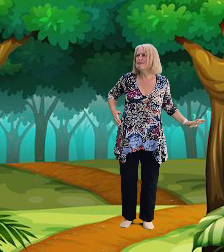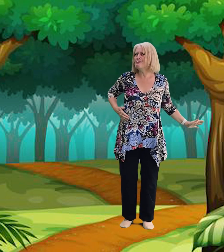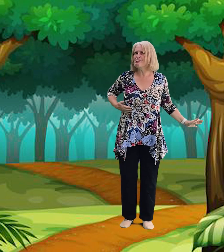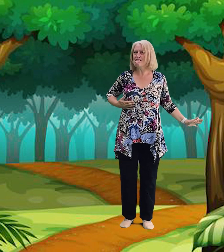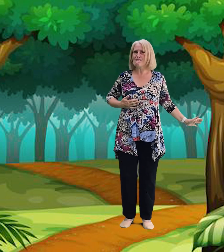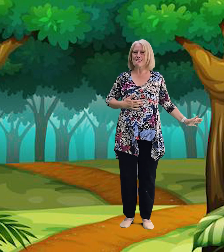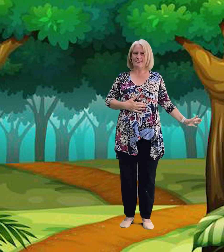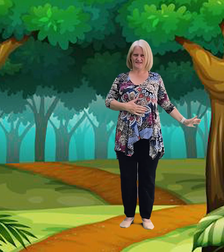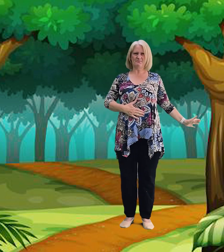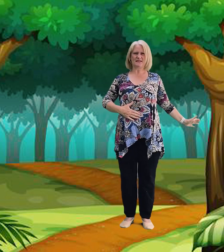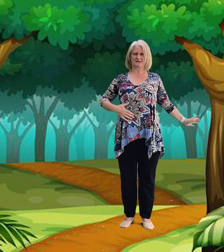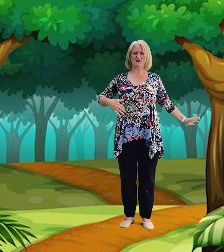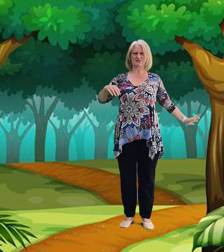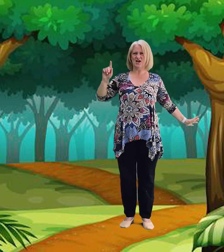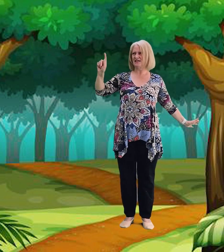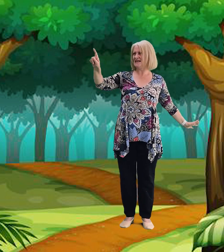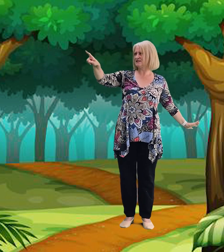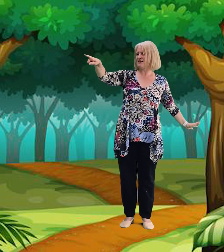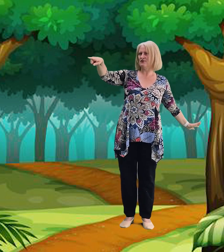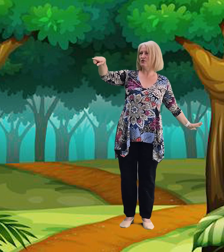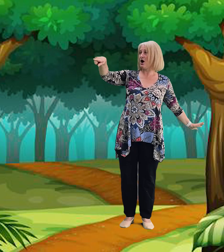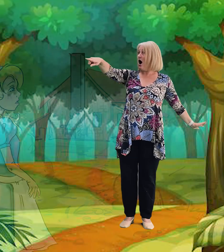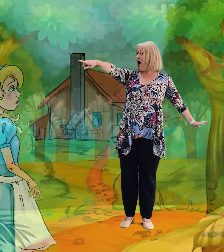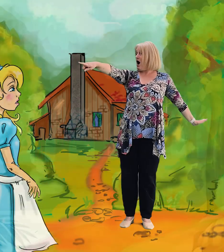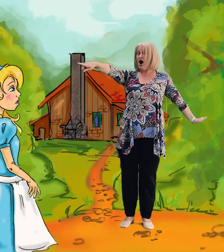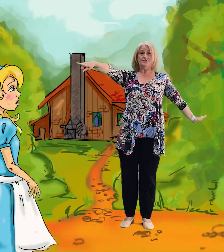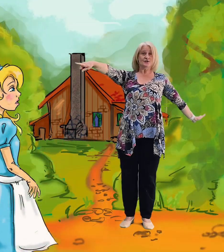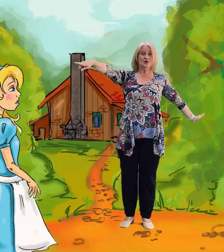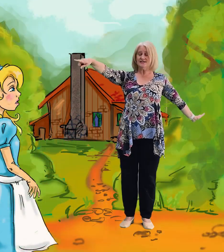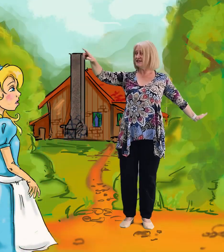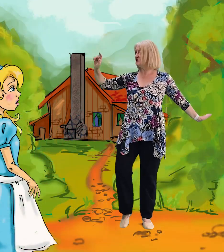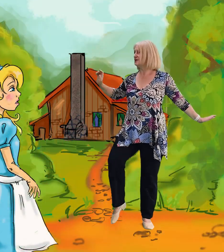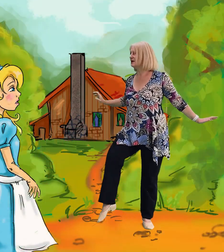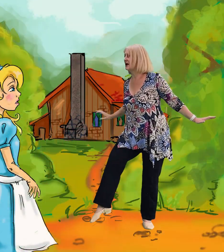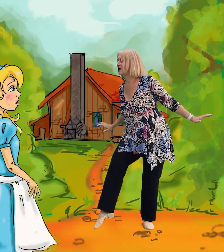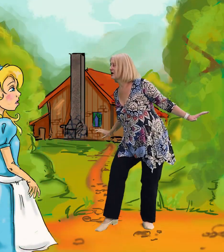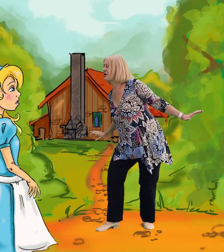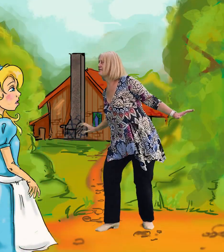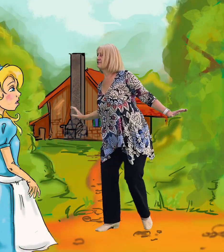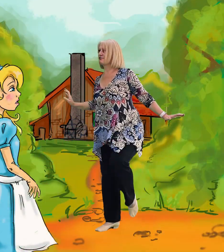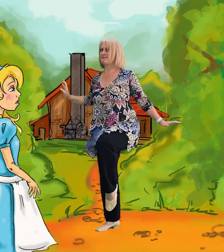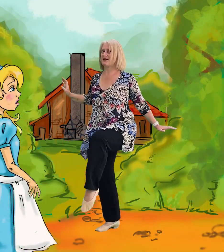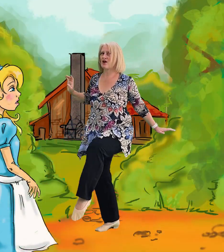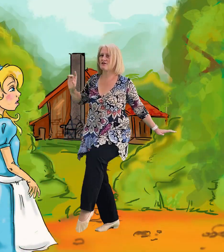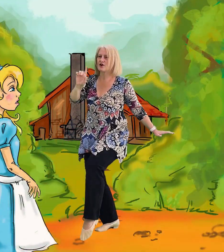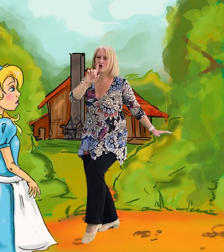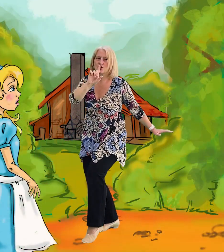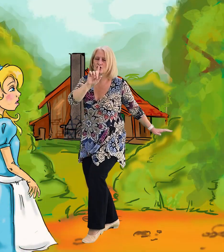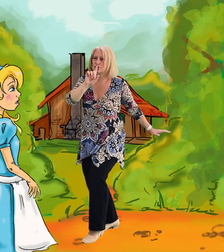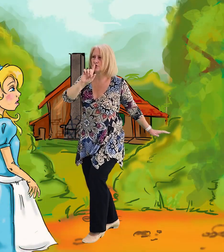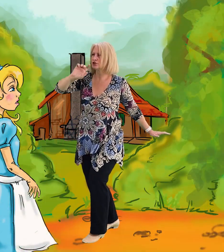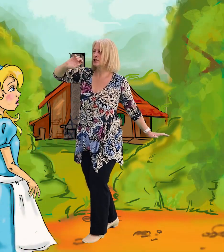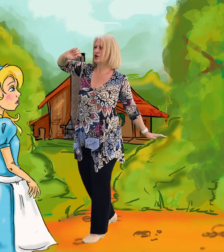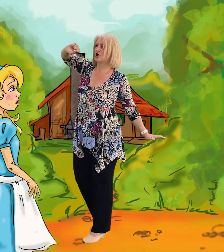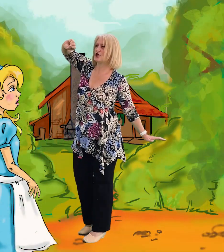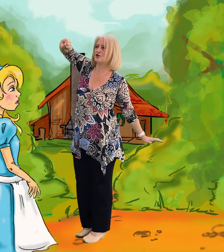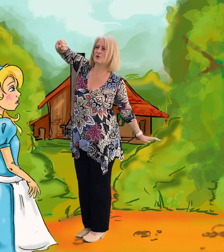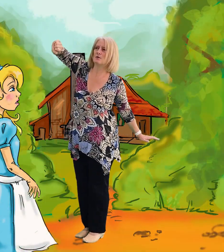Mmm. Something smells nice. Let's go and look. It's a cottage. Home. Creeping over. Knock on the door.